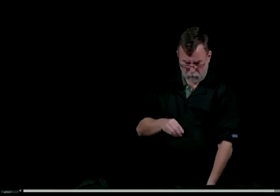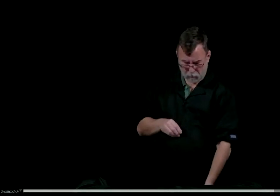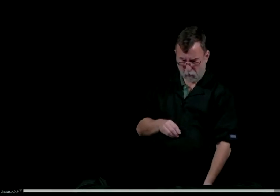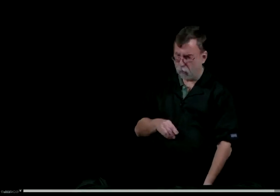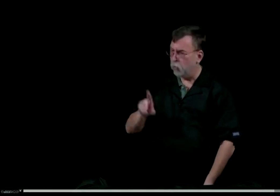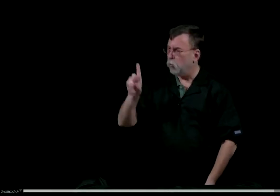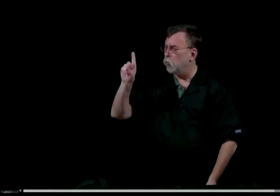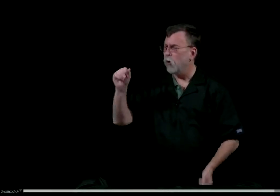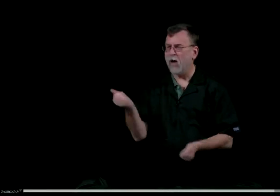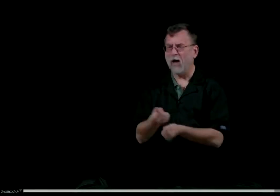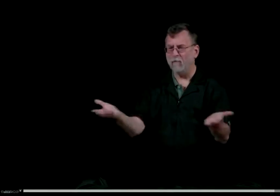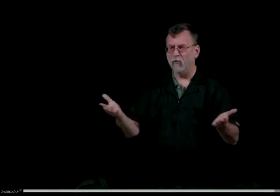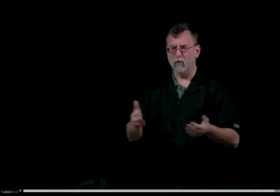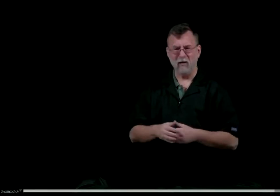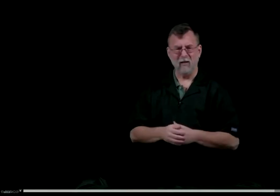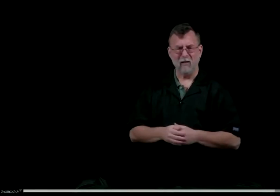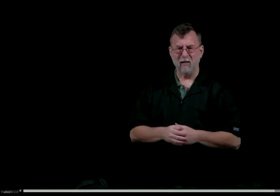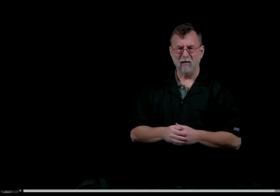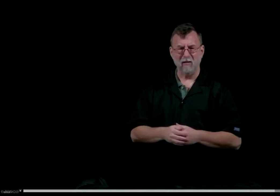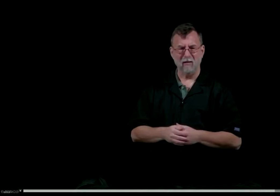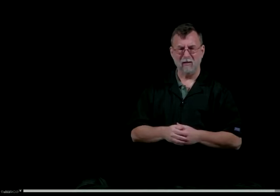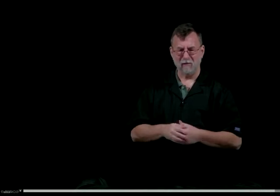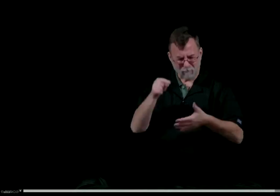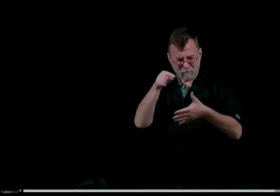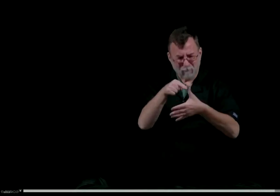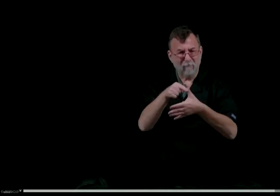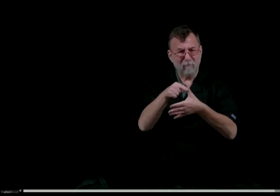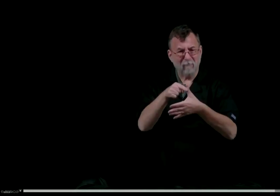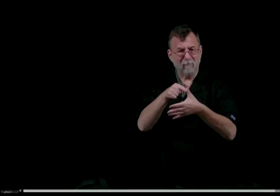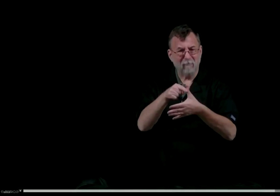disciplines. Do everything.